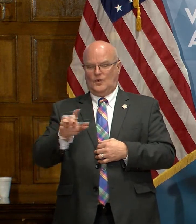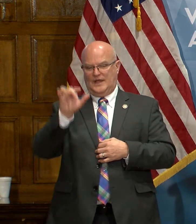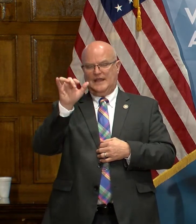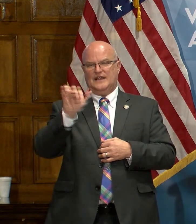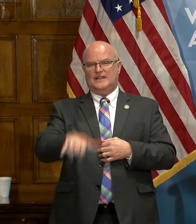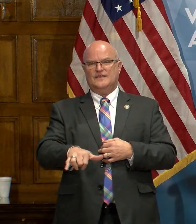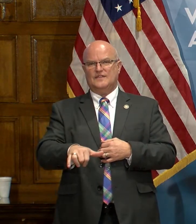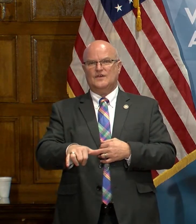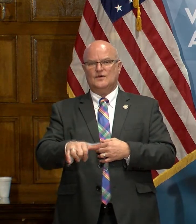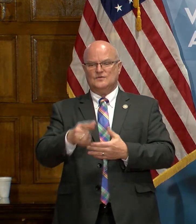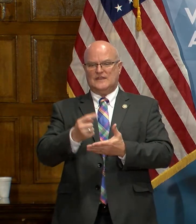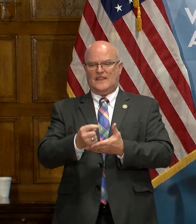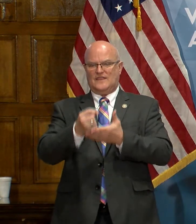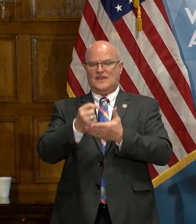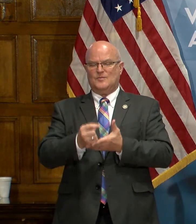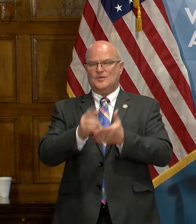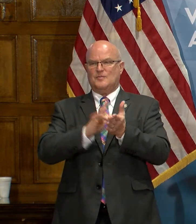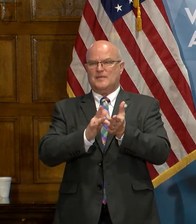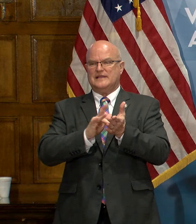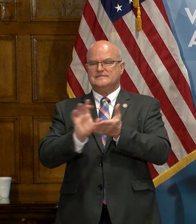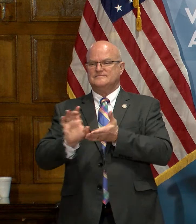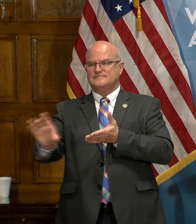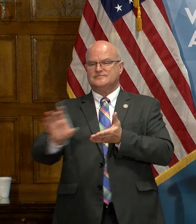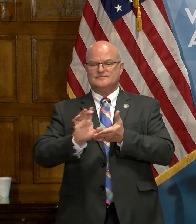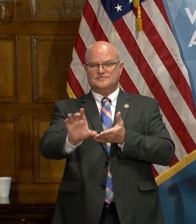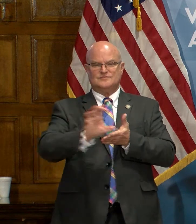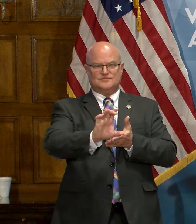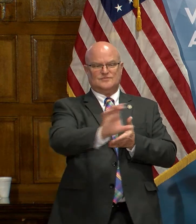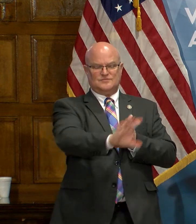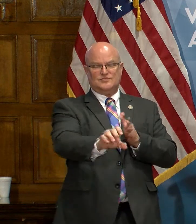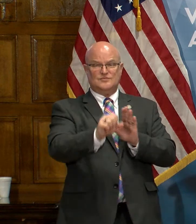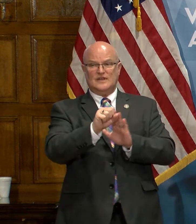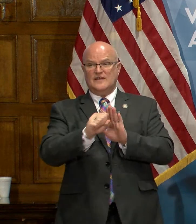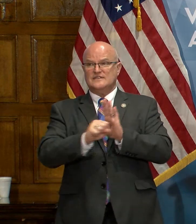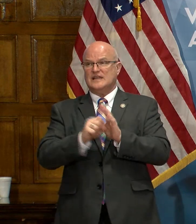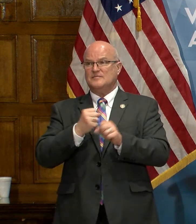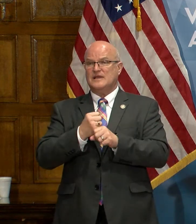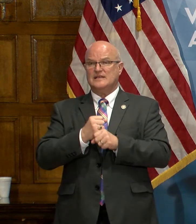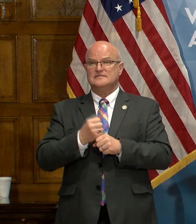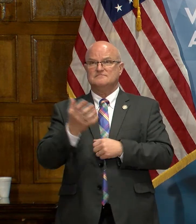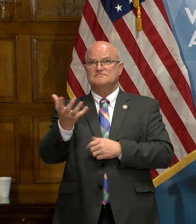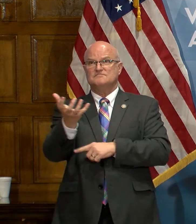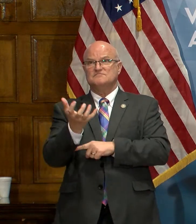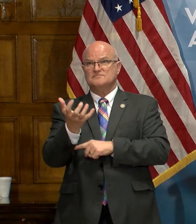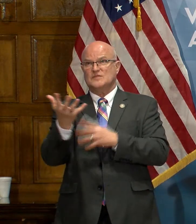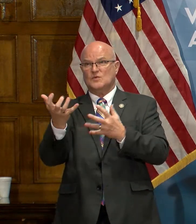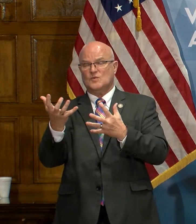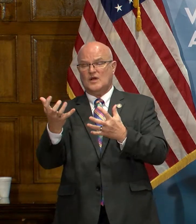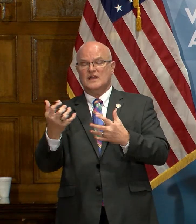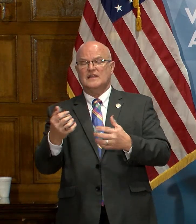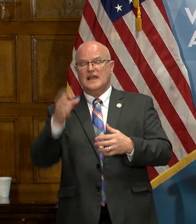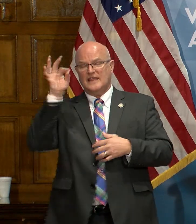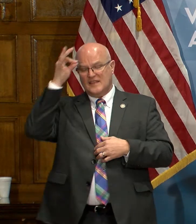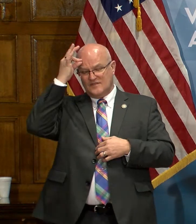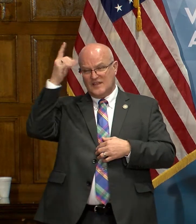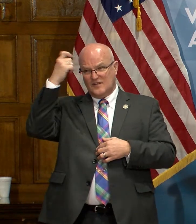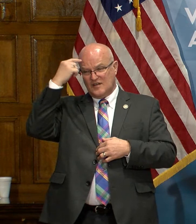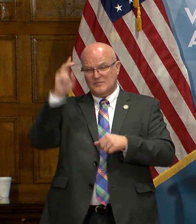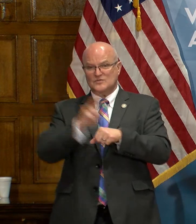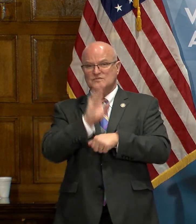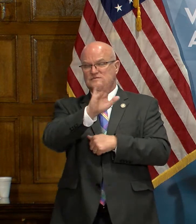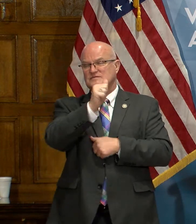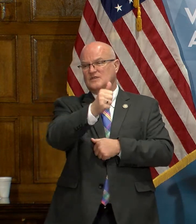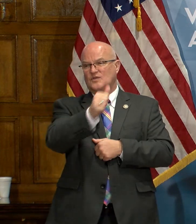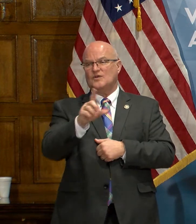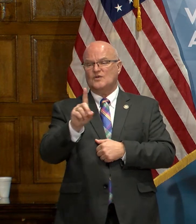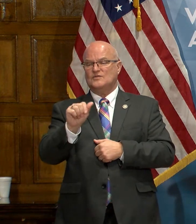those therapeutics should go. And so every state makes their own case. The federal government uses their own